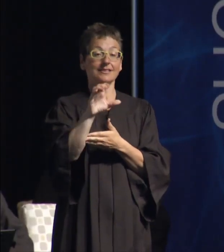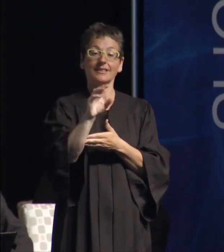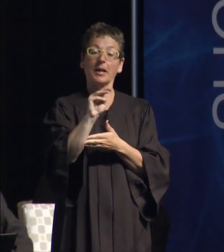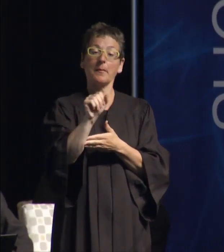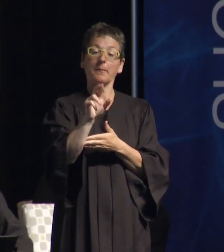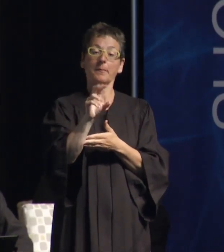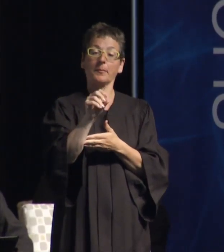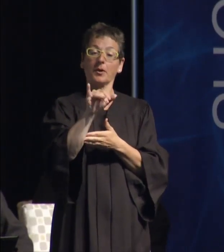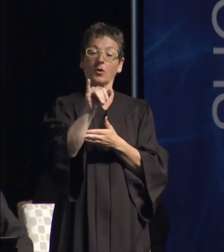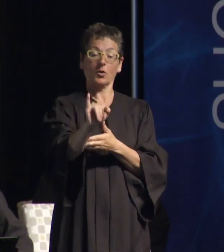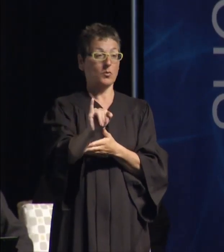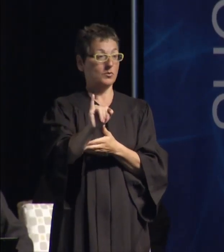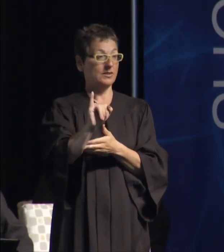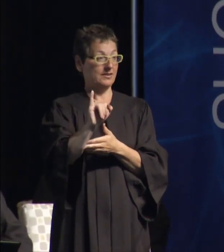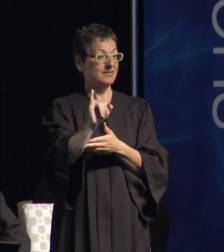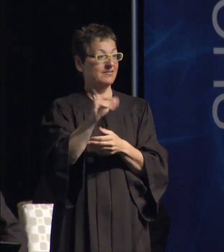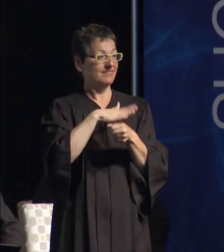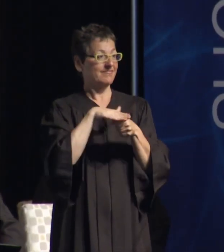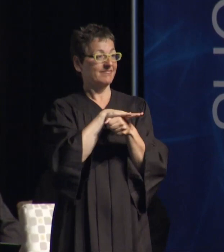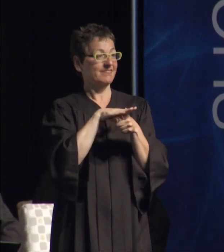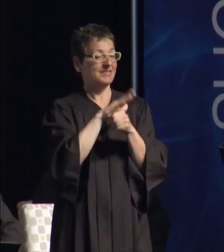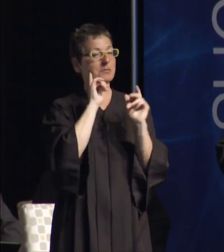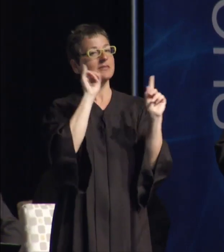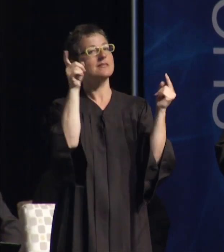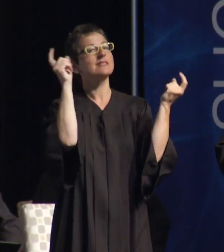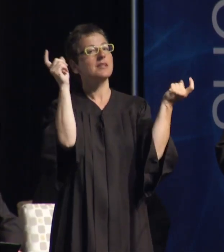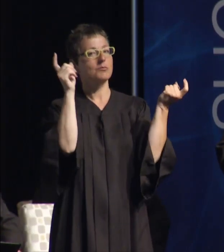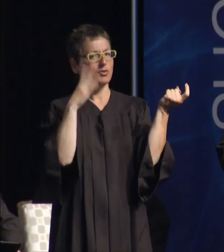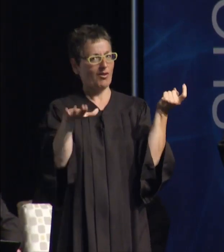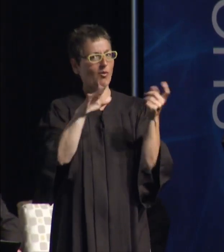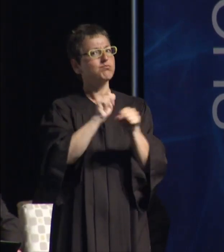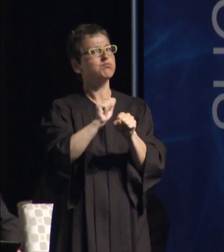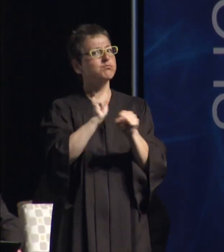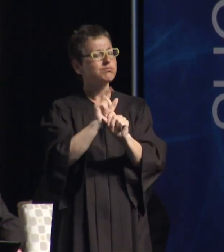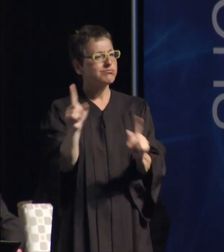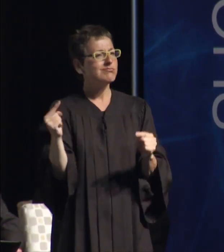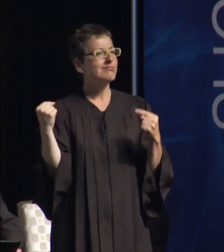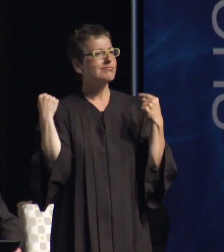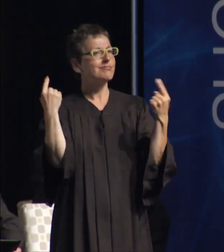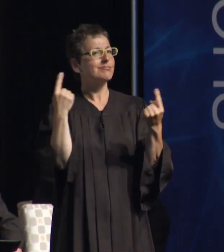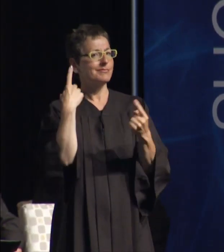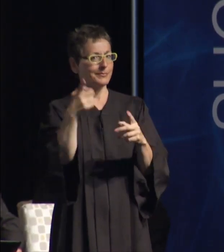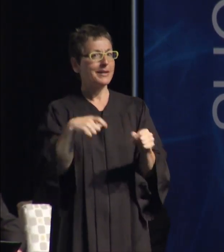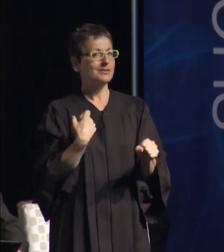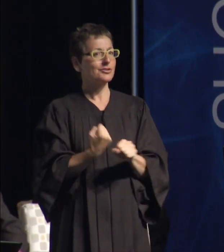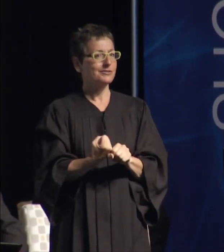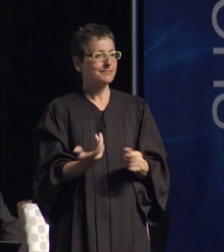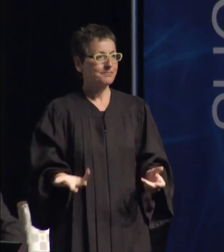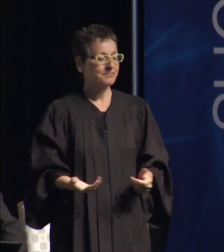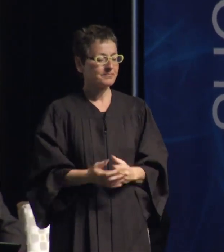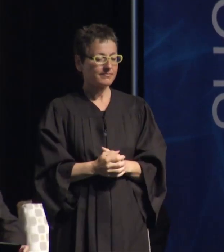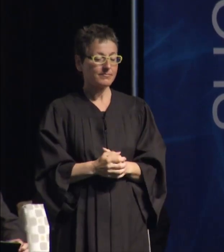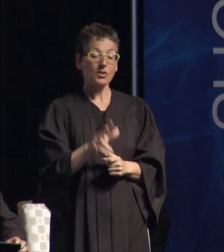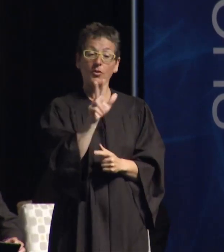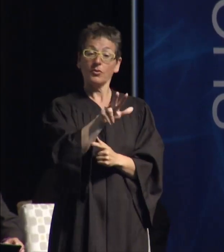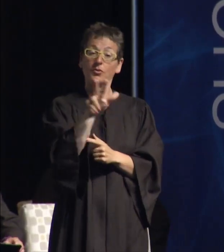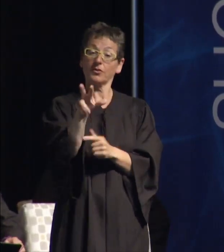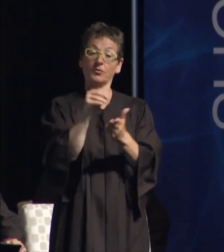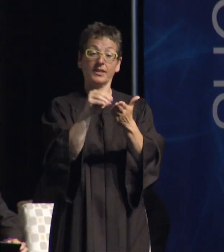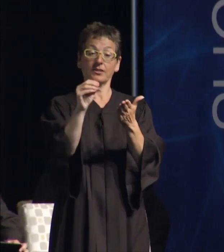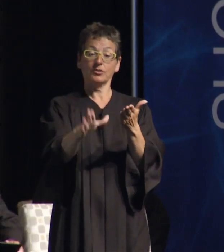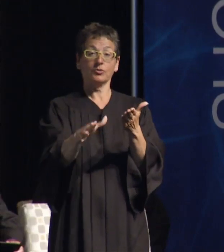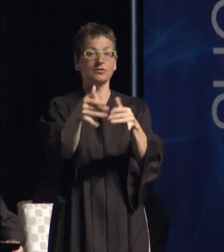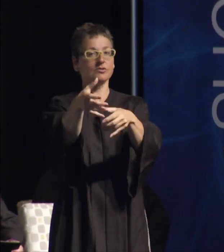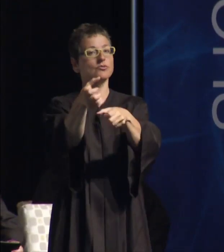numerous and varied successes experienced by students throughout the past year. 33 students